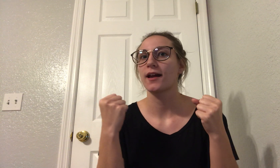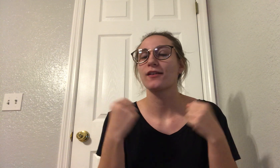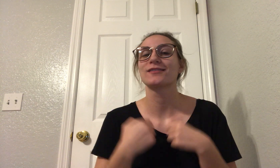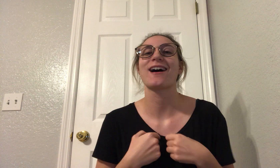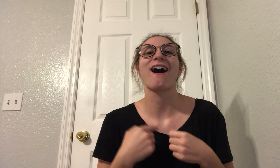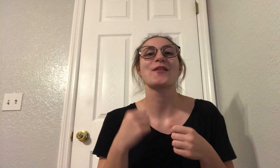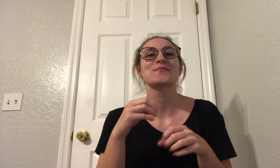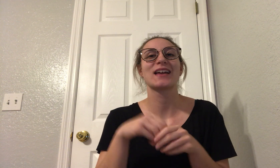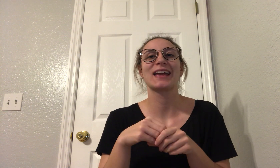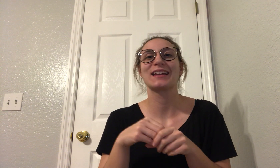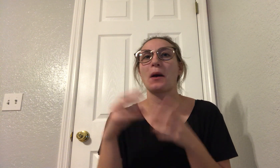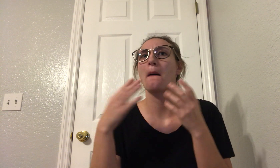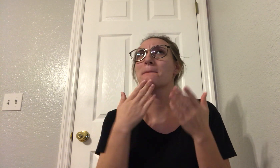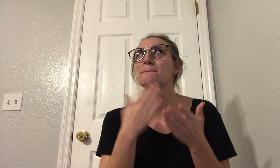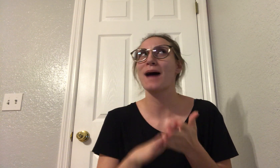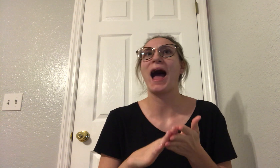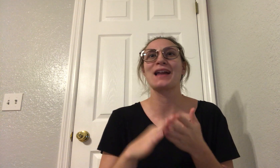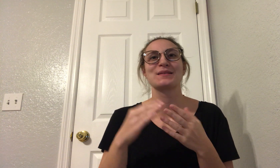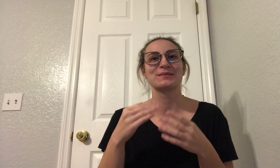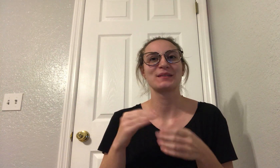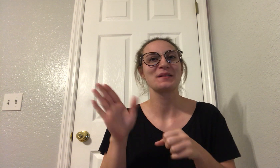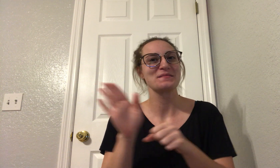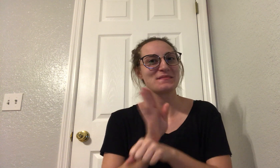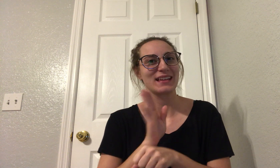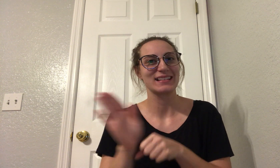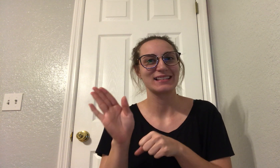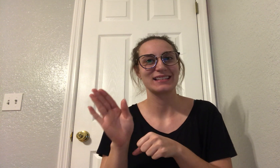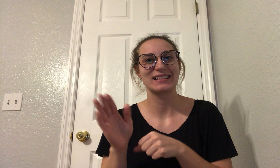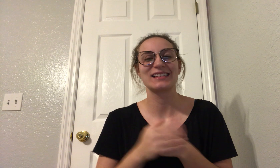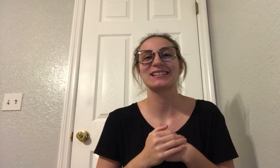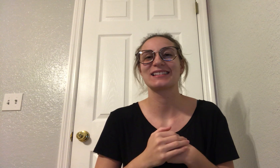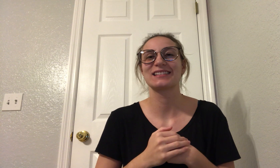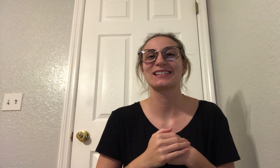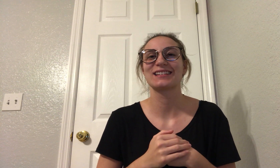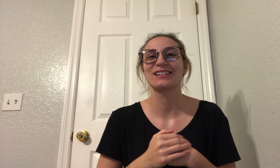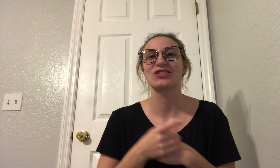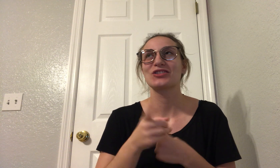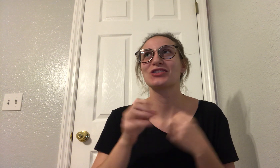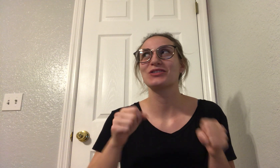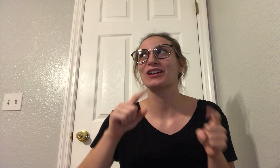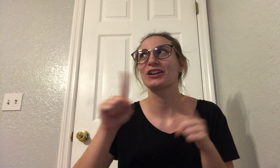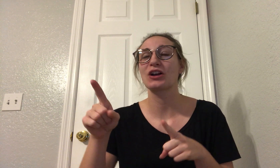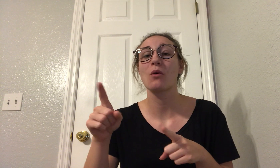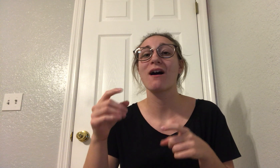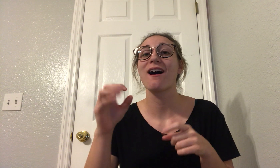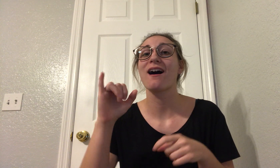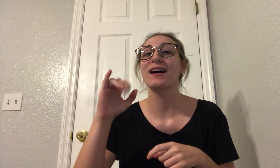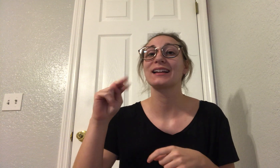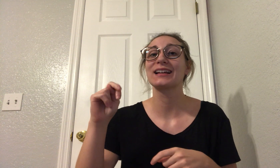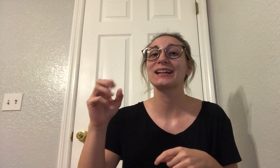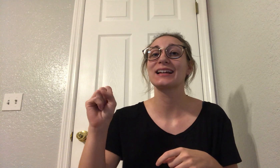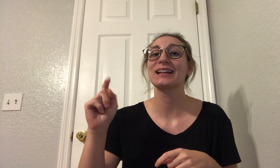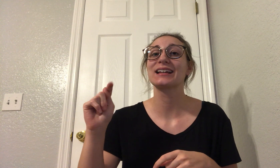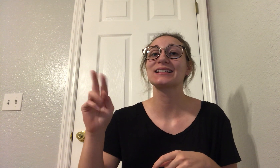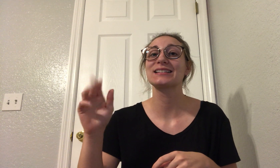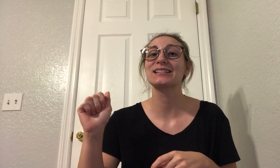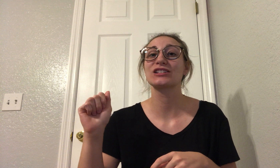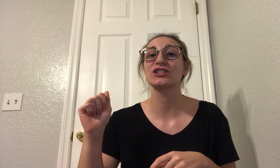comes to fitness people just giving it all away. Go on Instagram now. There are some really good people giving workouts away every day, like an